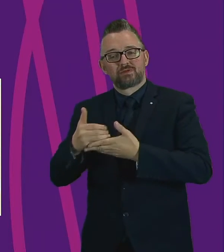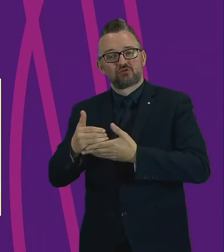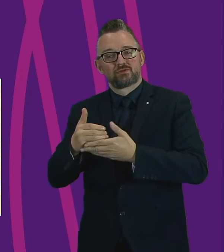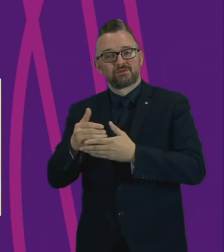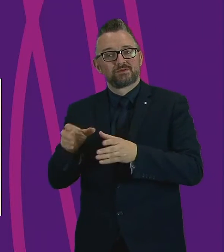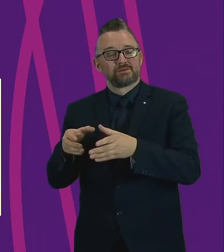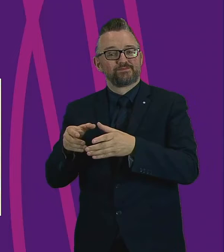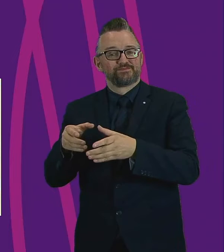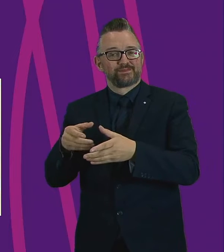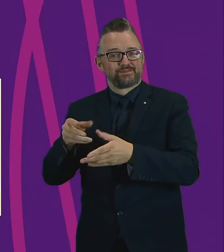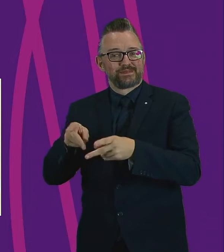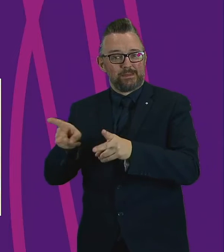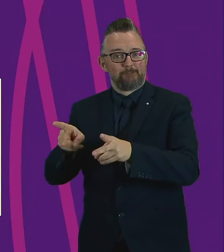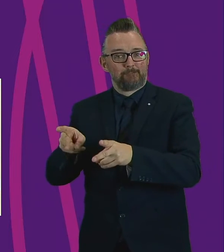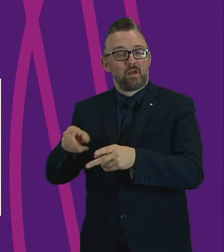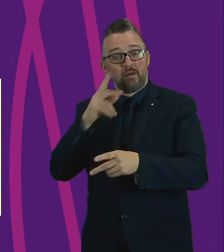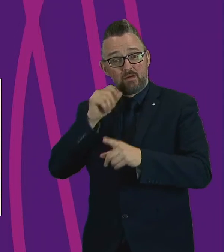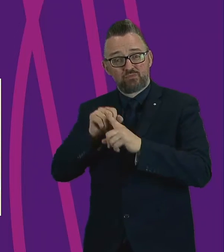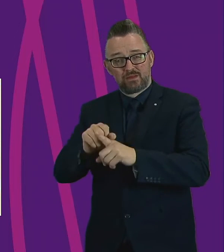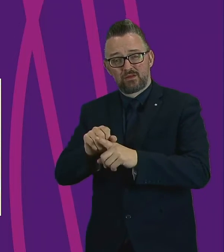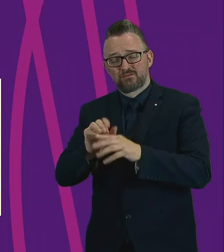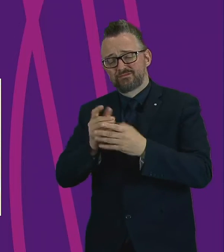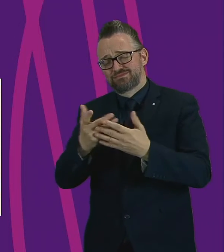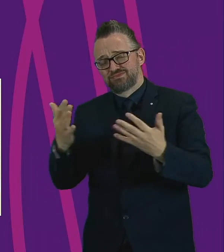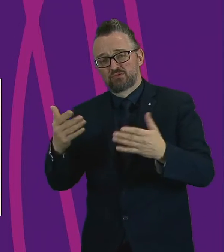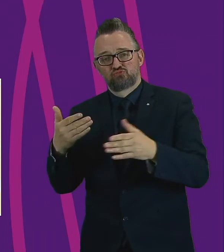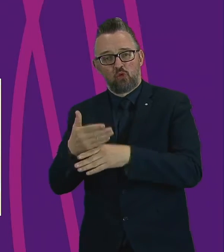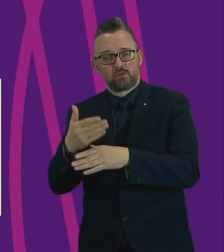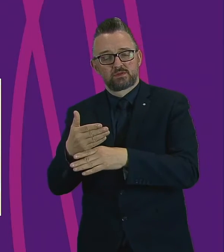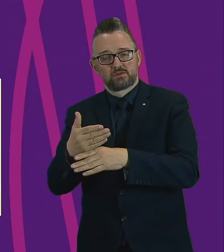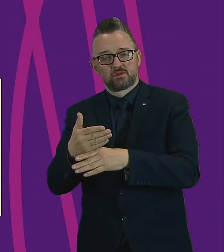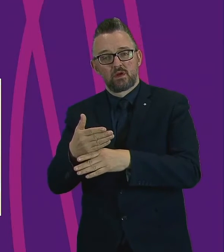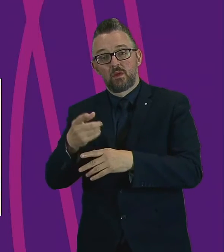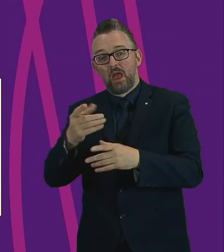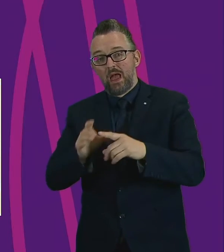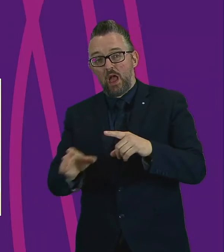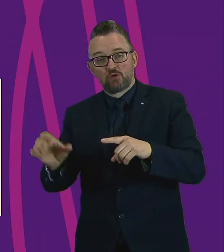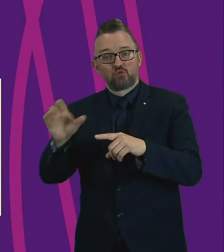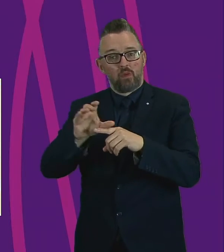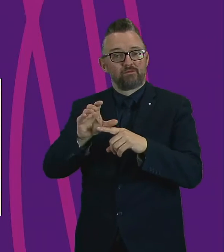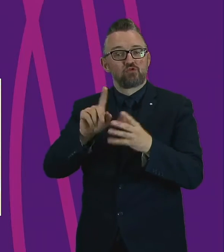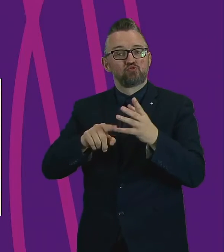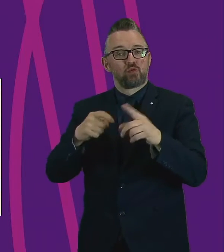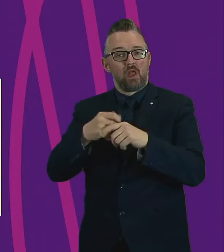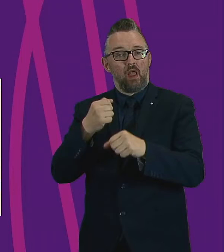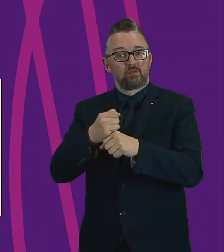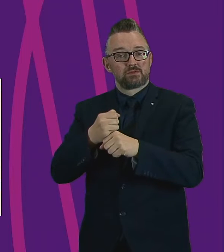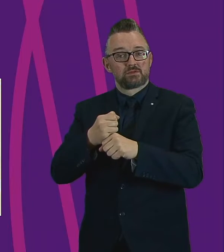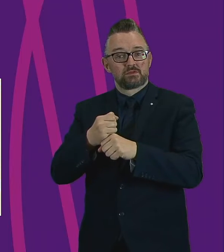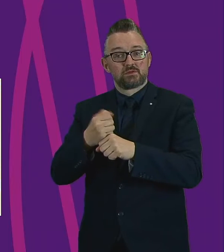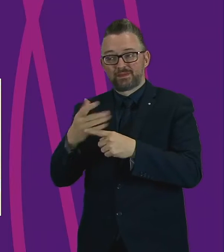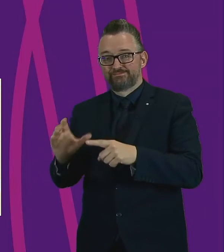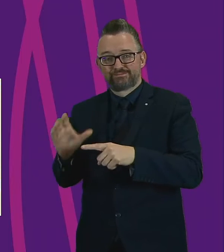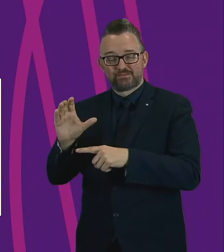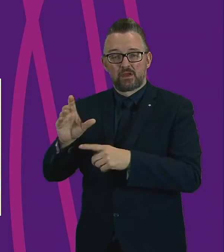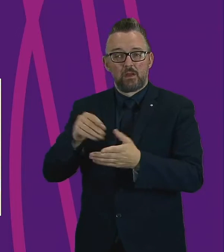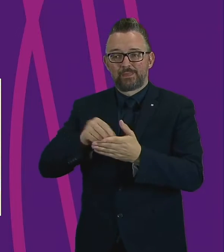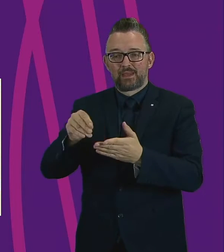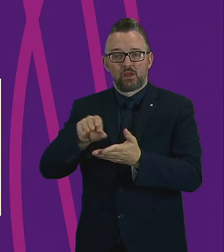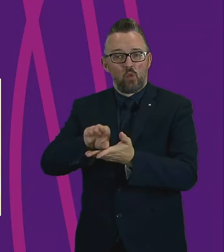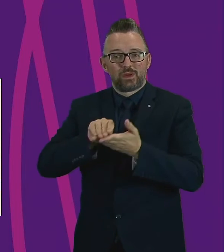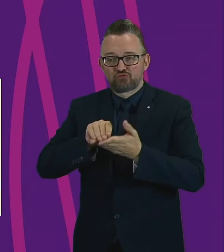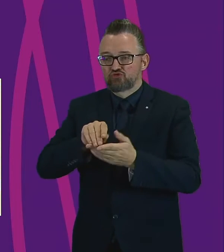300,000 Scottish jobs. That comes on top of all the other action the UK Government is taking, such as paying the wages